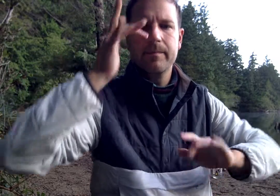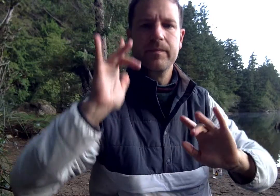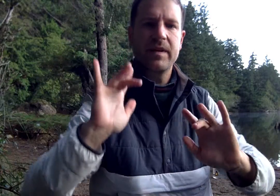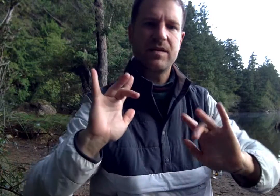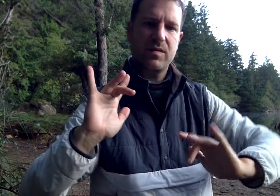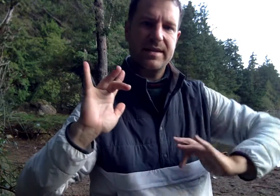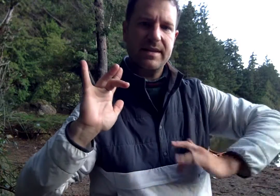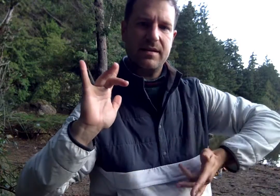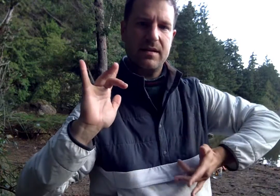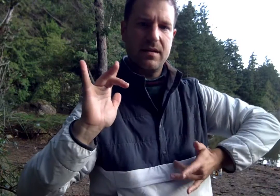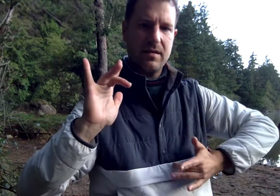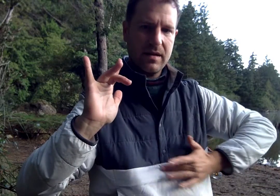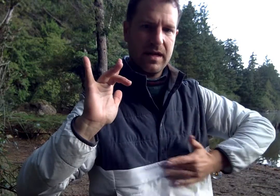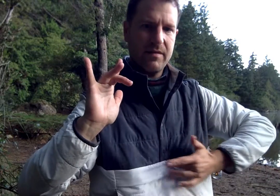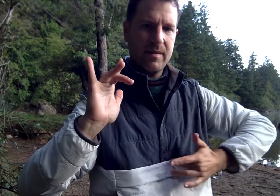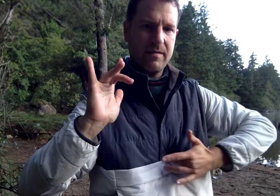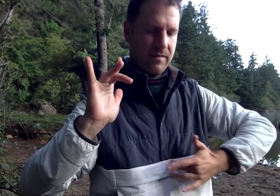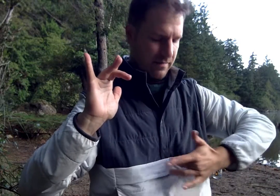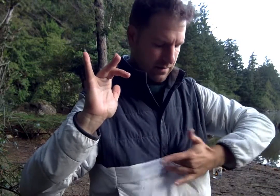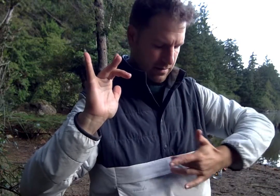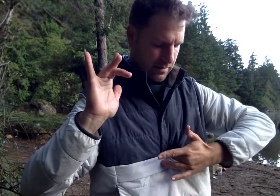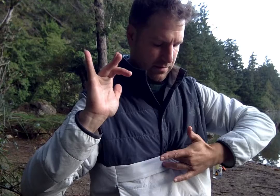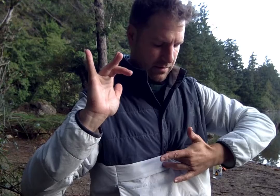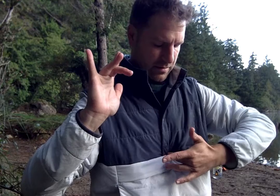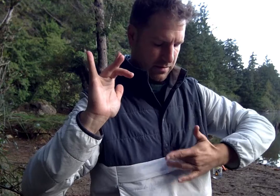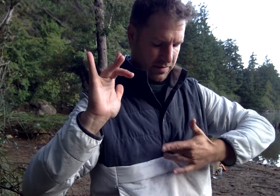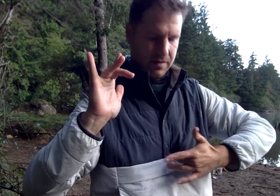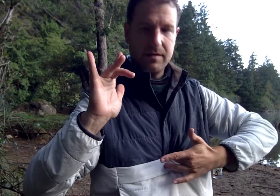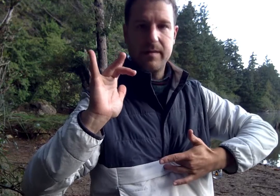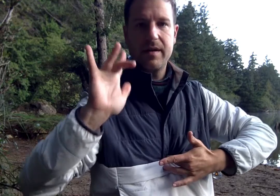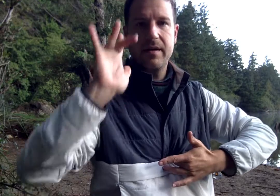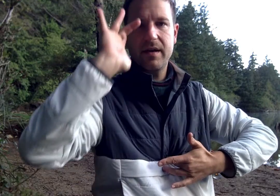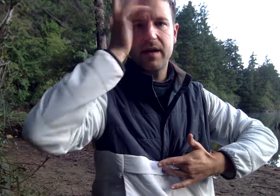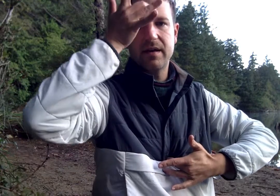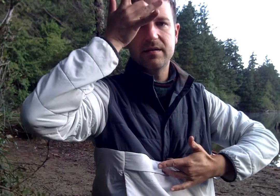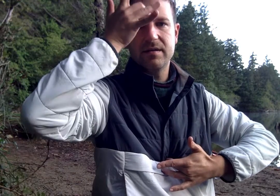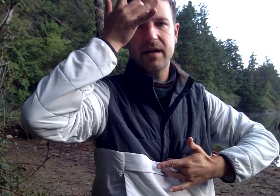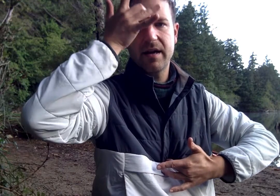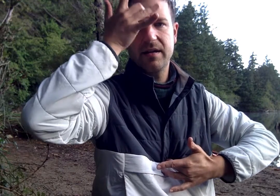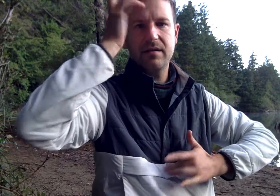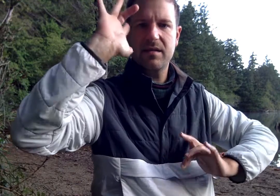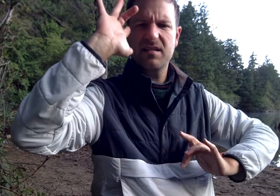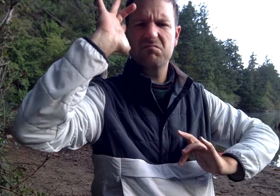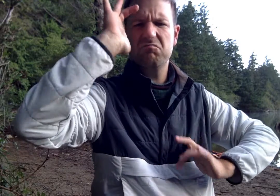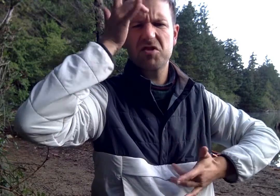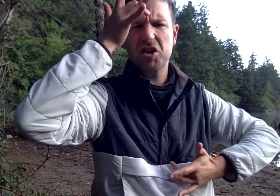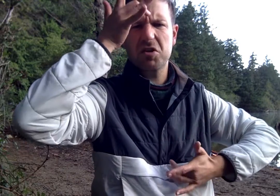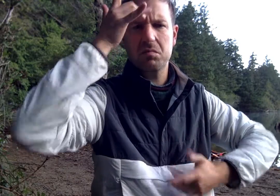You twist it kind of above your sternum and your head. Sick.